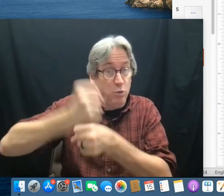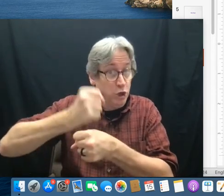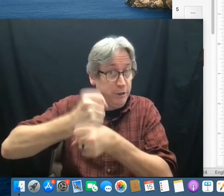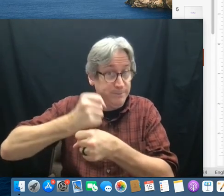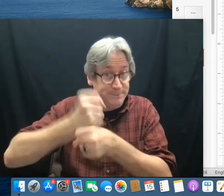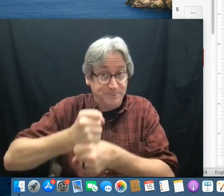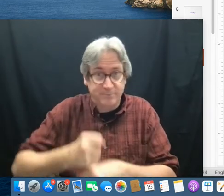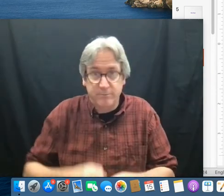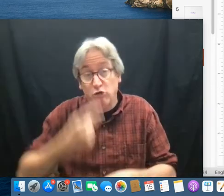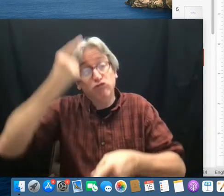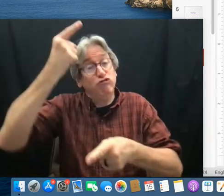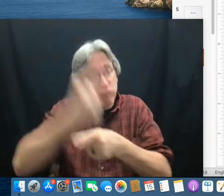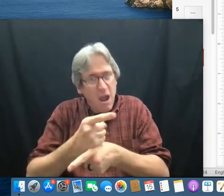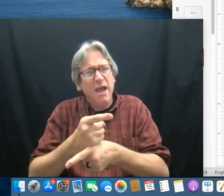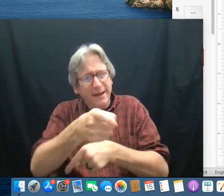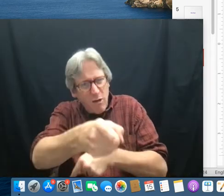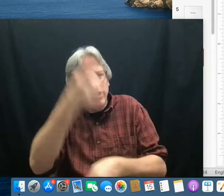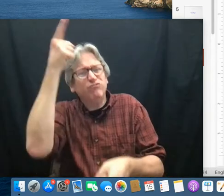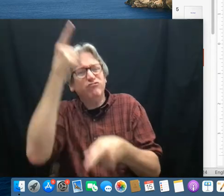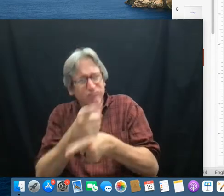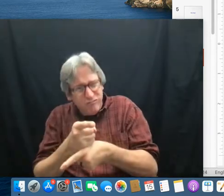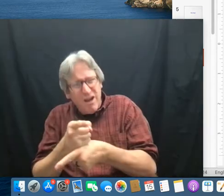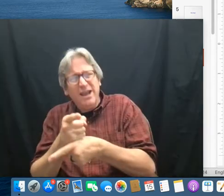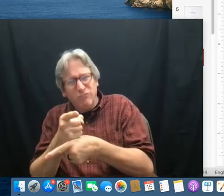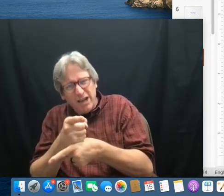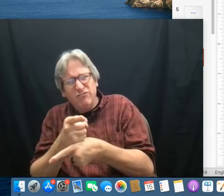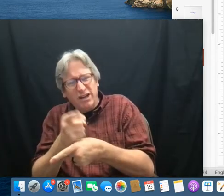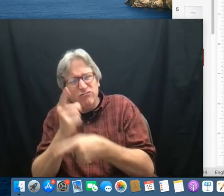So work. Right.